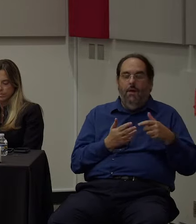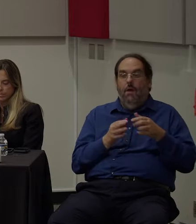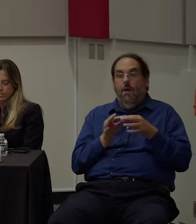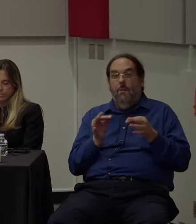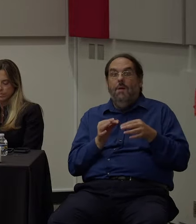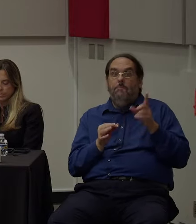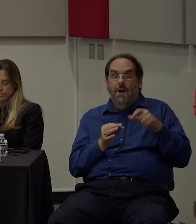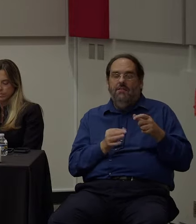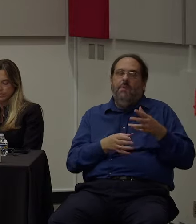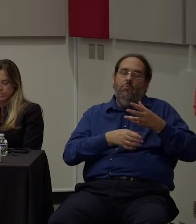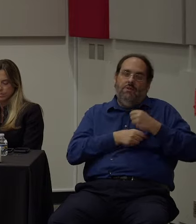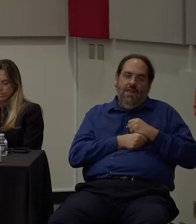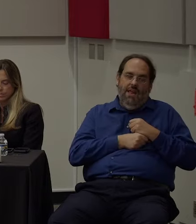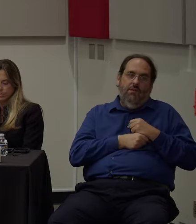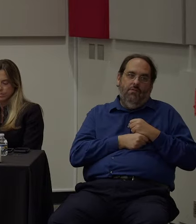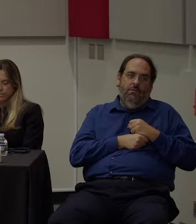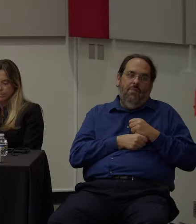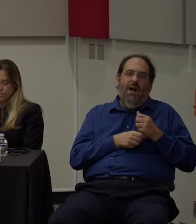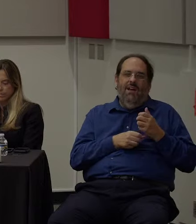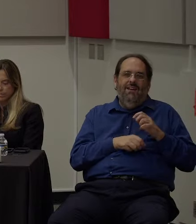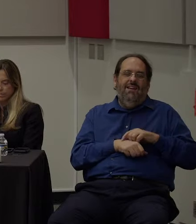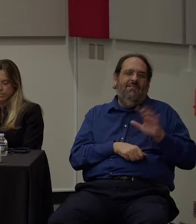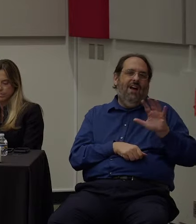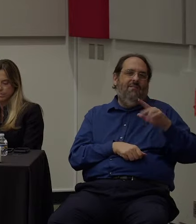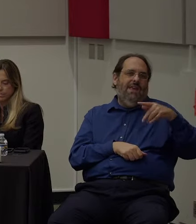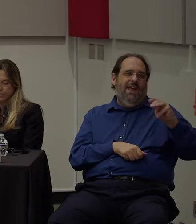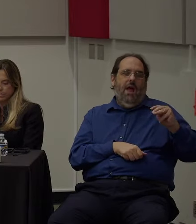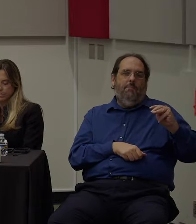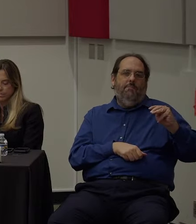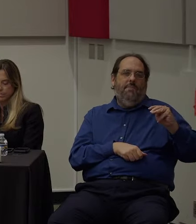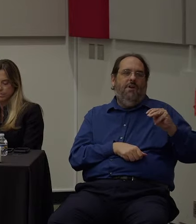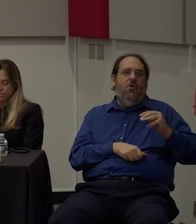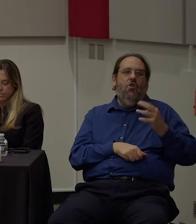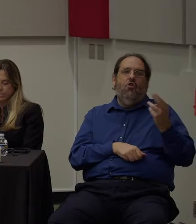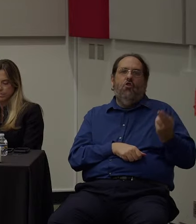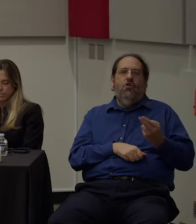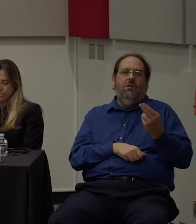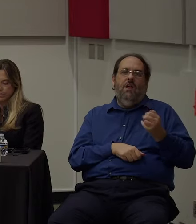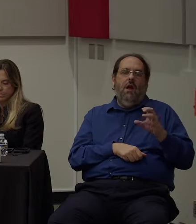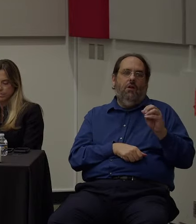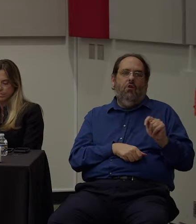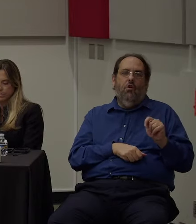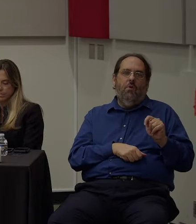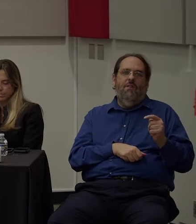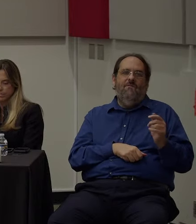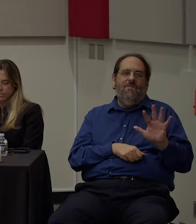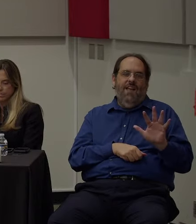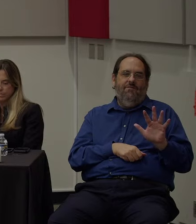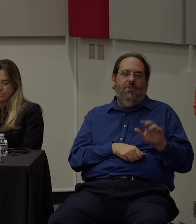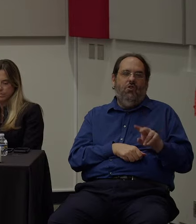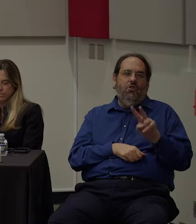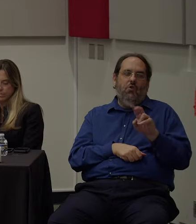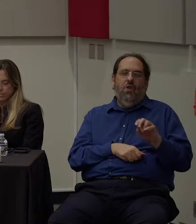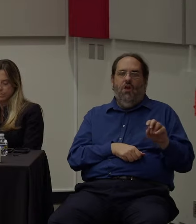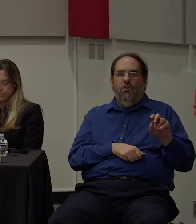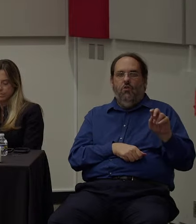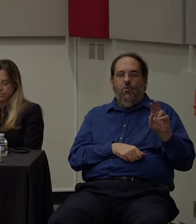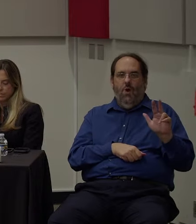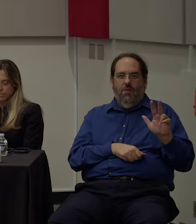Comments must be received by 5 p.m. on Thursday, October 5th,